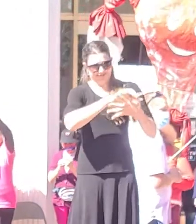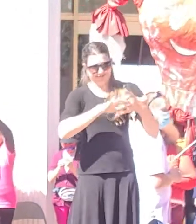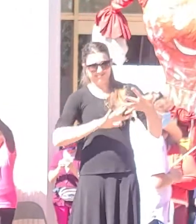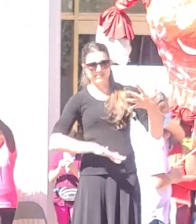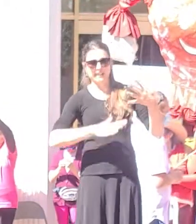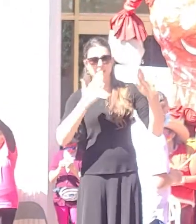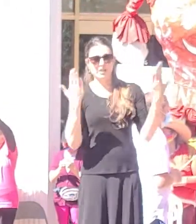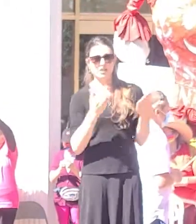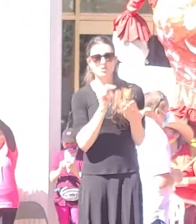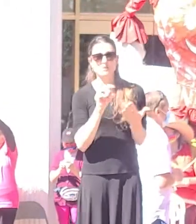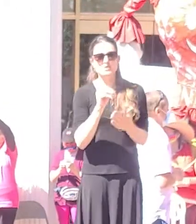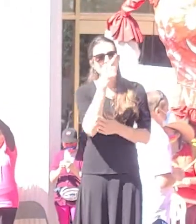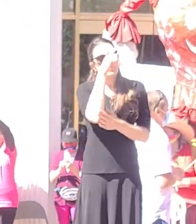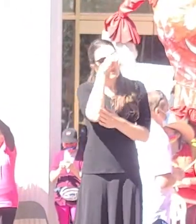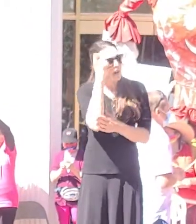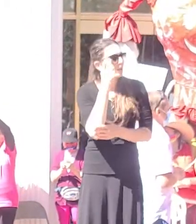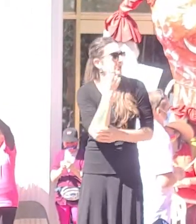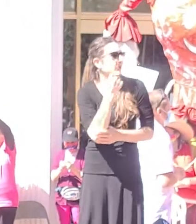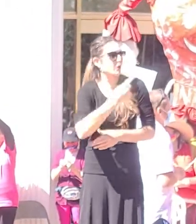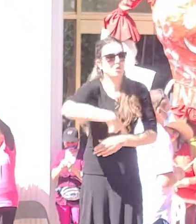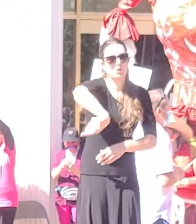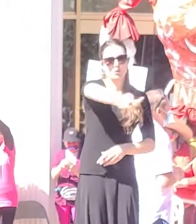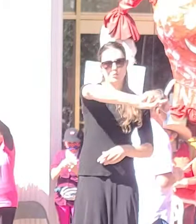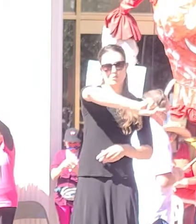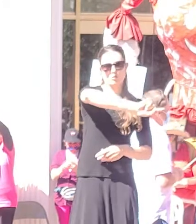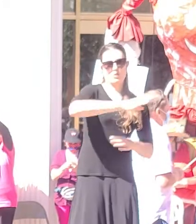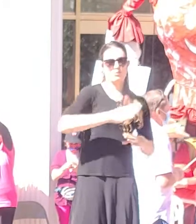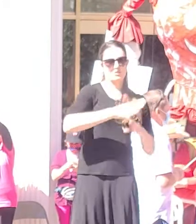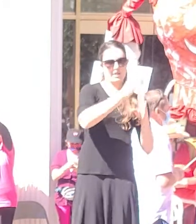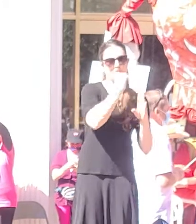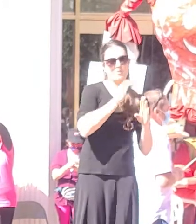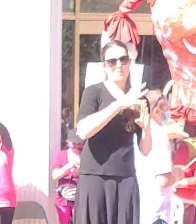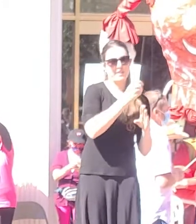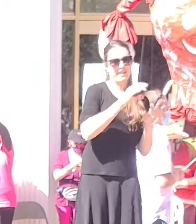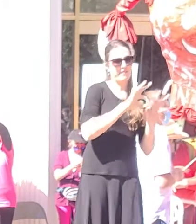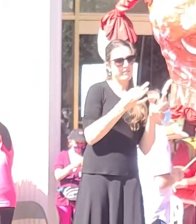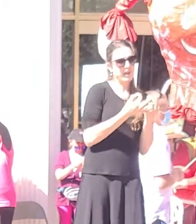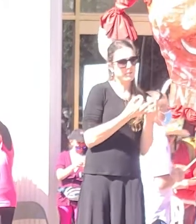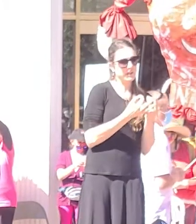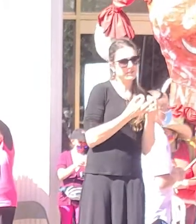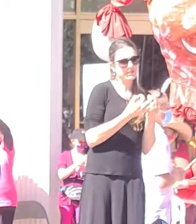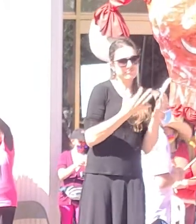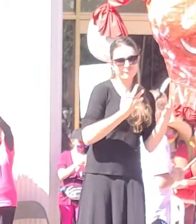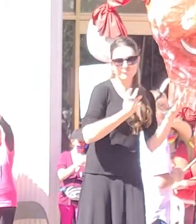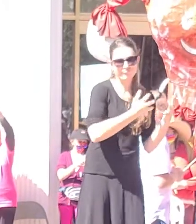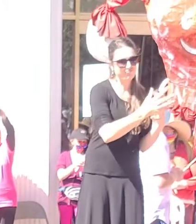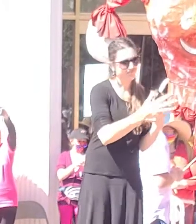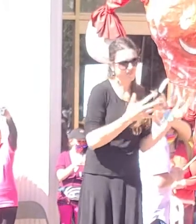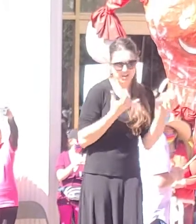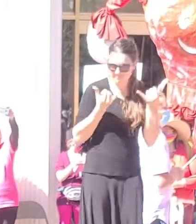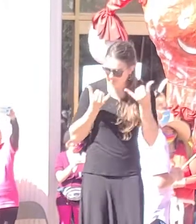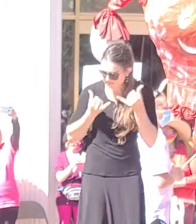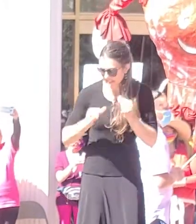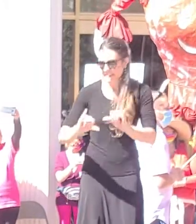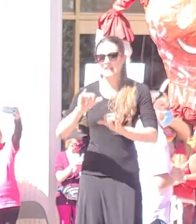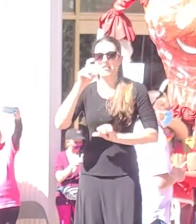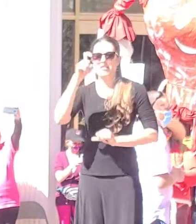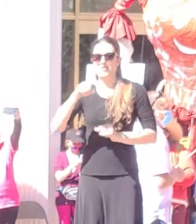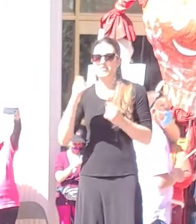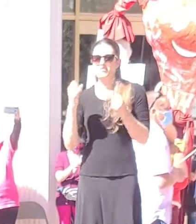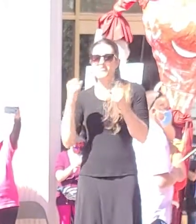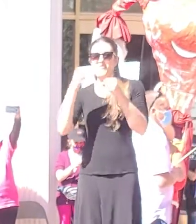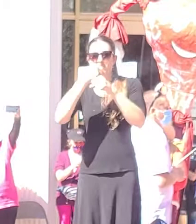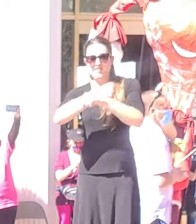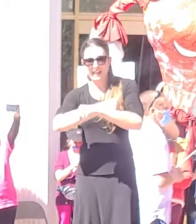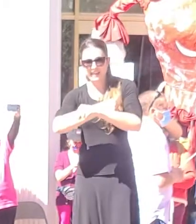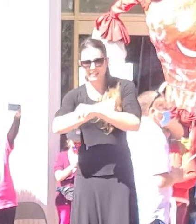women and their families, we still had to fight in a Democratic